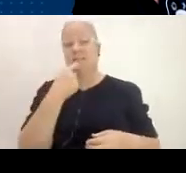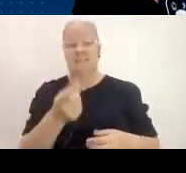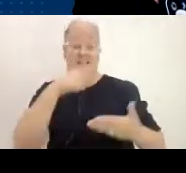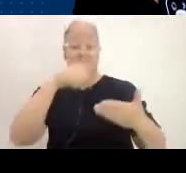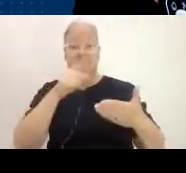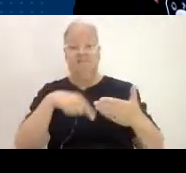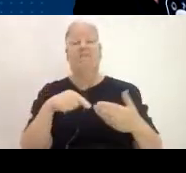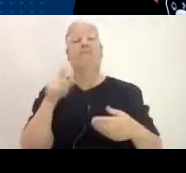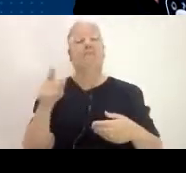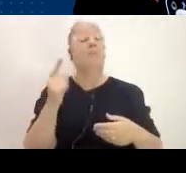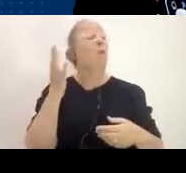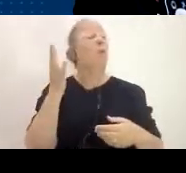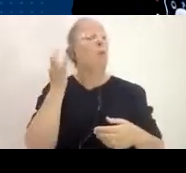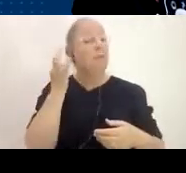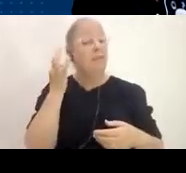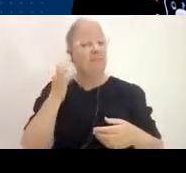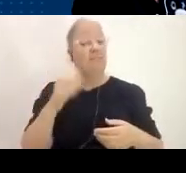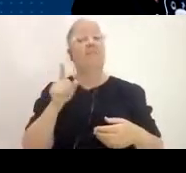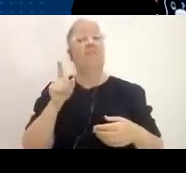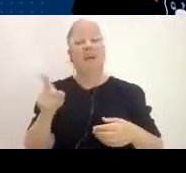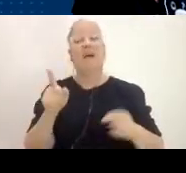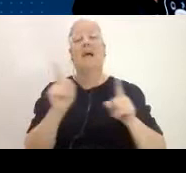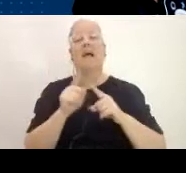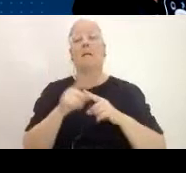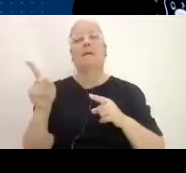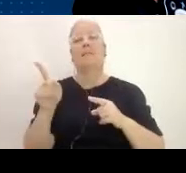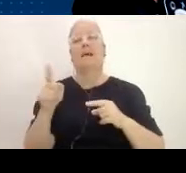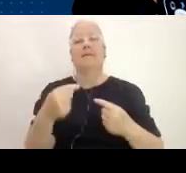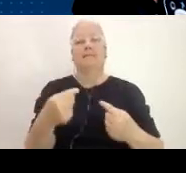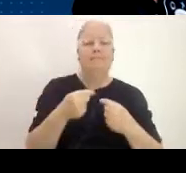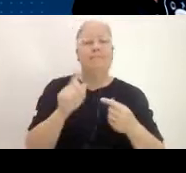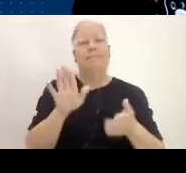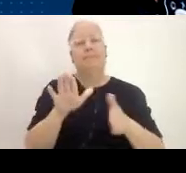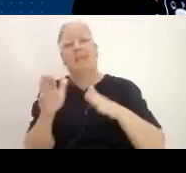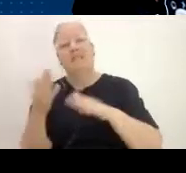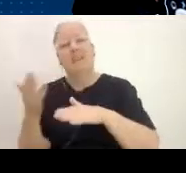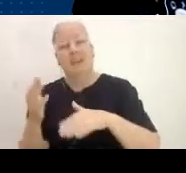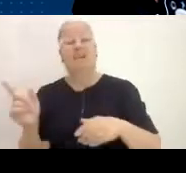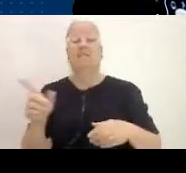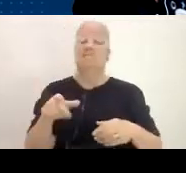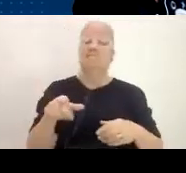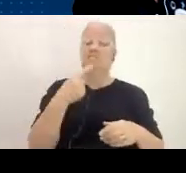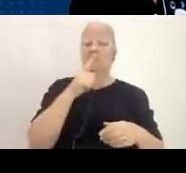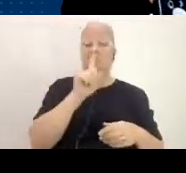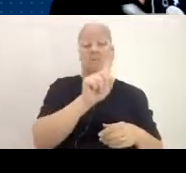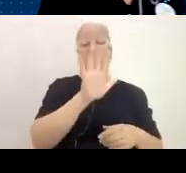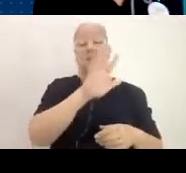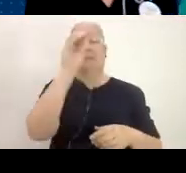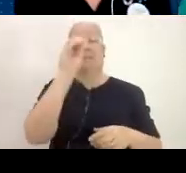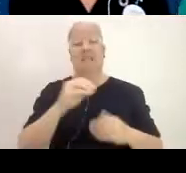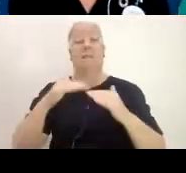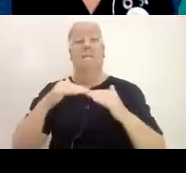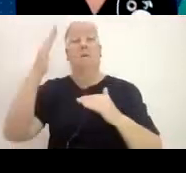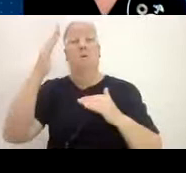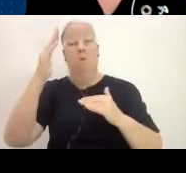women was 15% higher than the year before. The pandemic also revealed that the different types